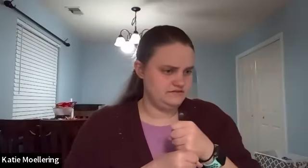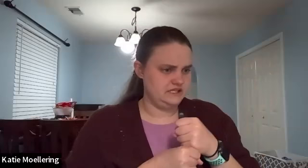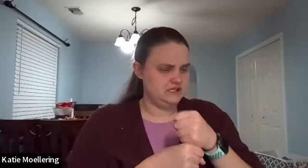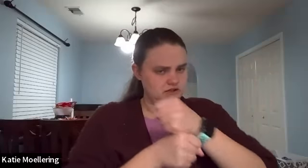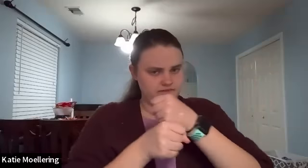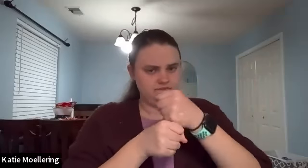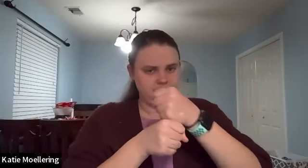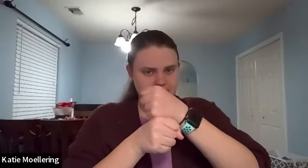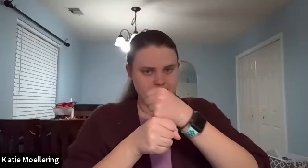coffee,